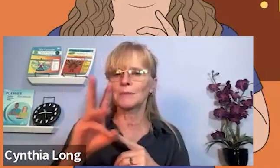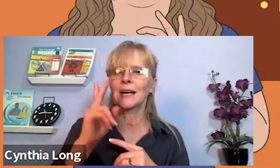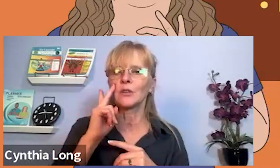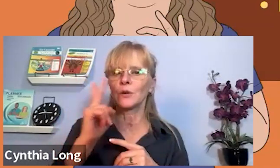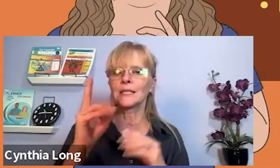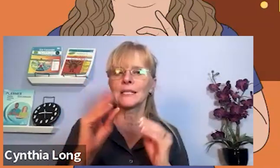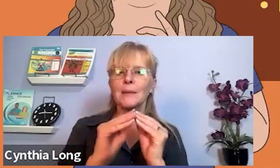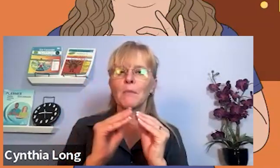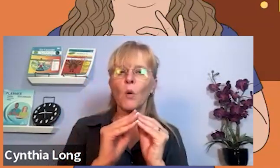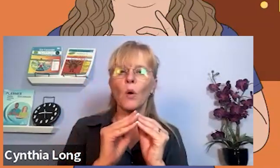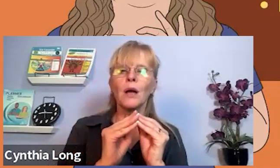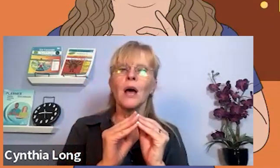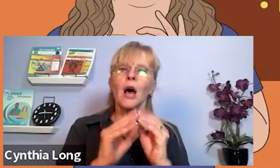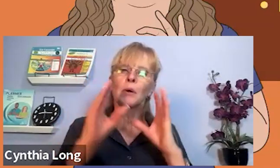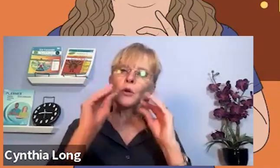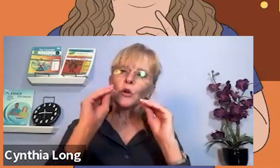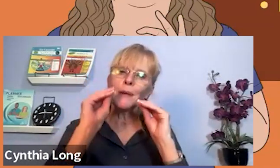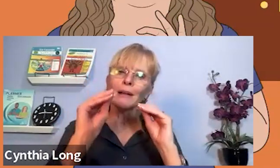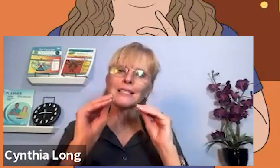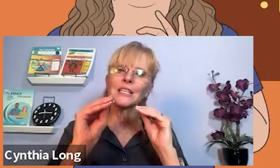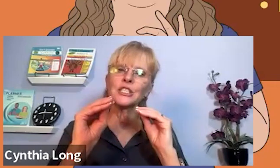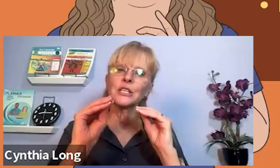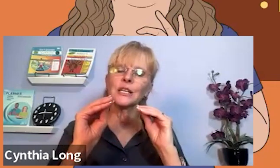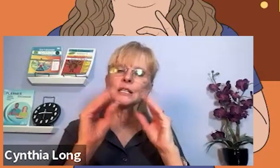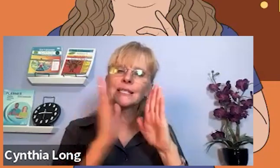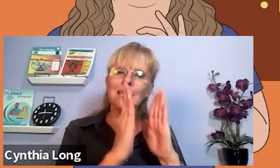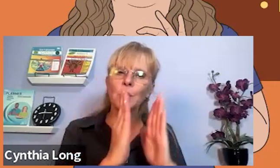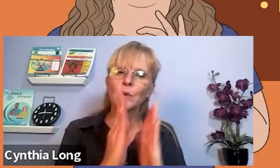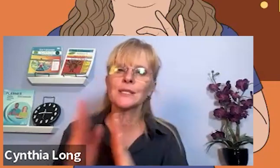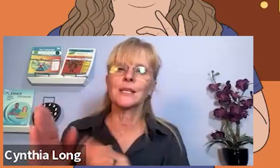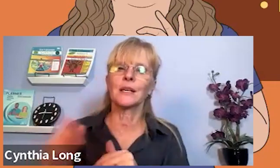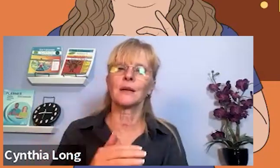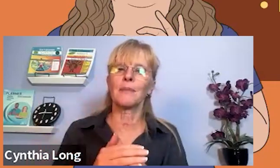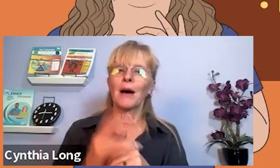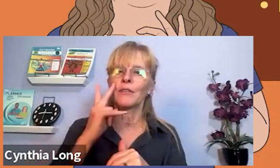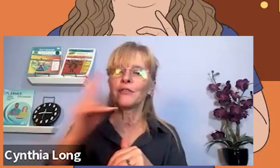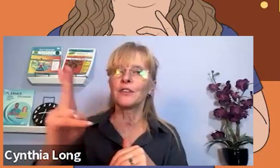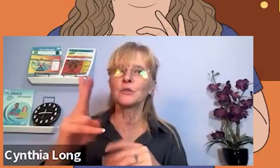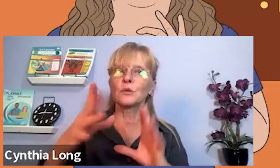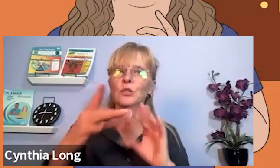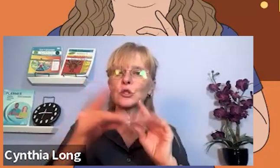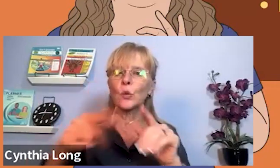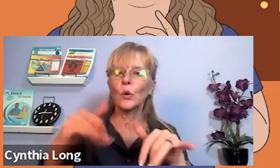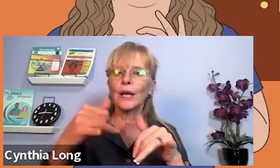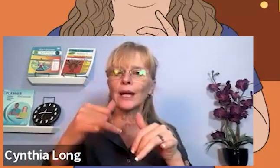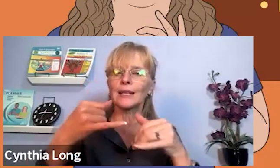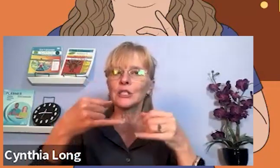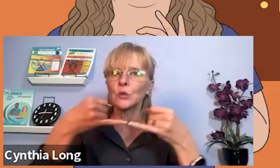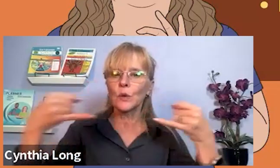to the website. You can see more, but you're about teaching sequencing, about visual